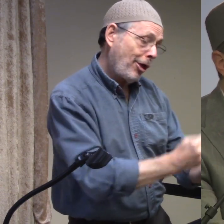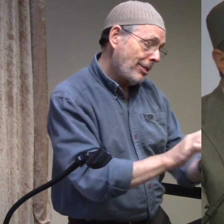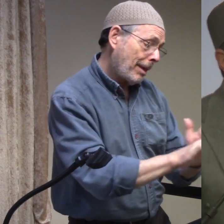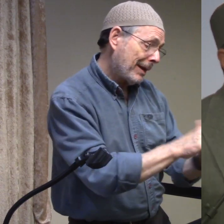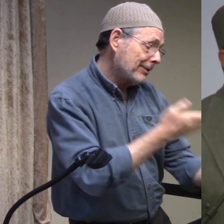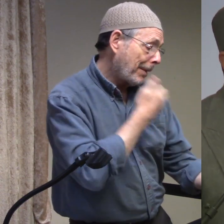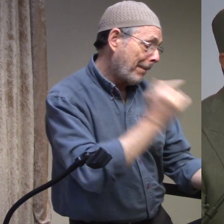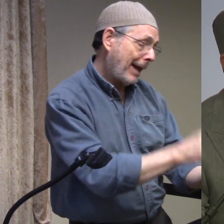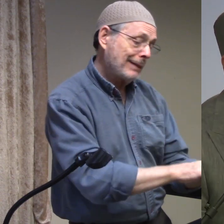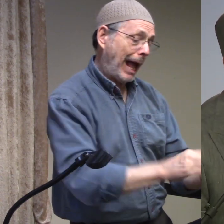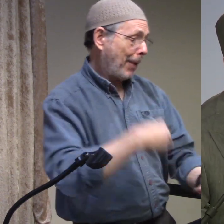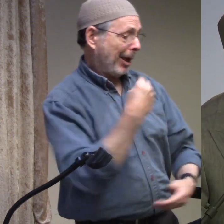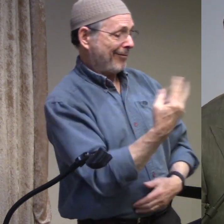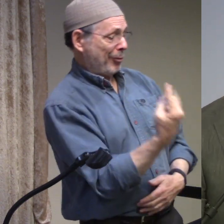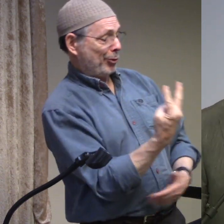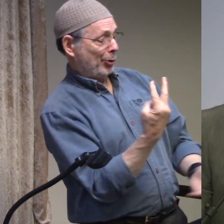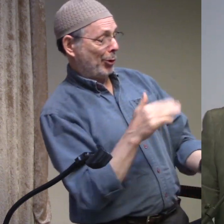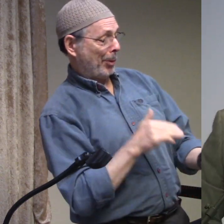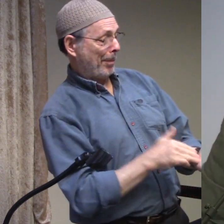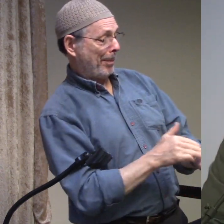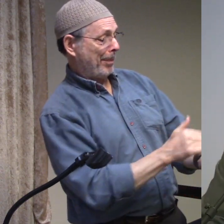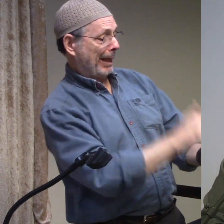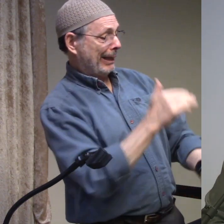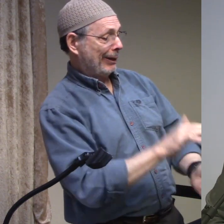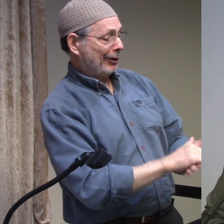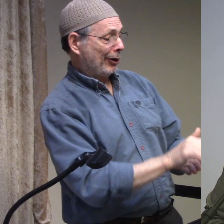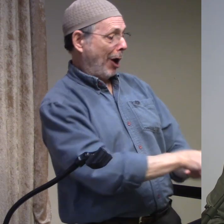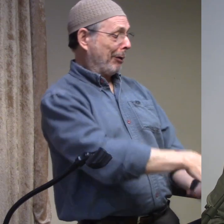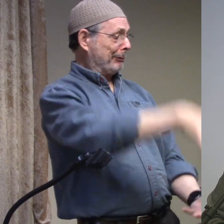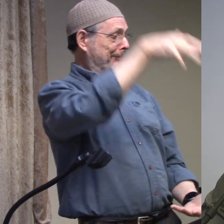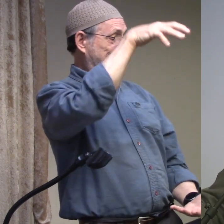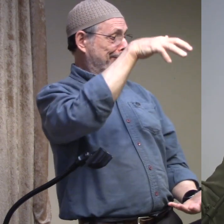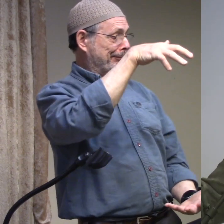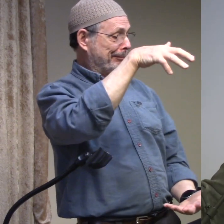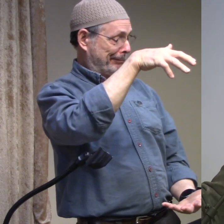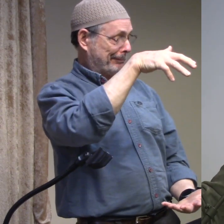him $2 billion.